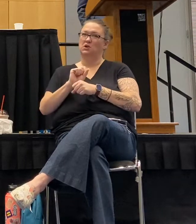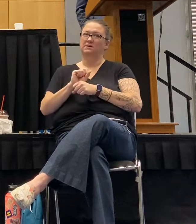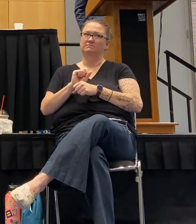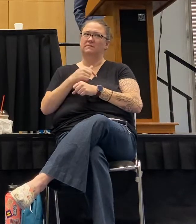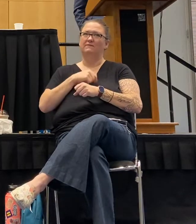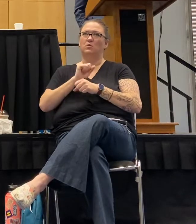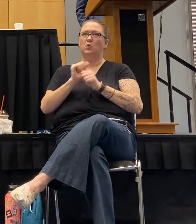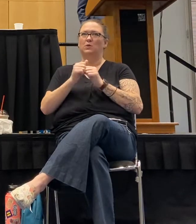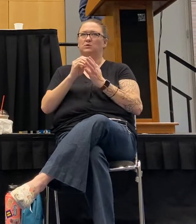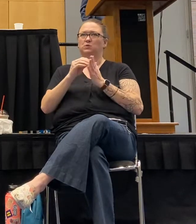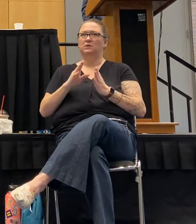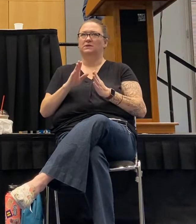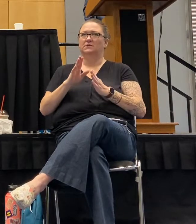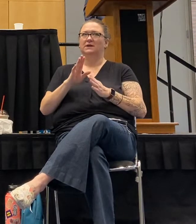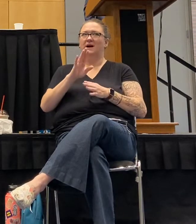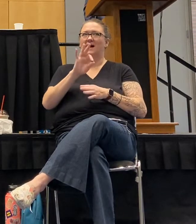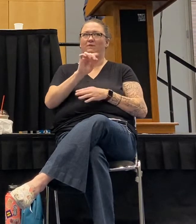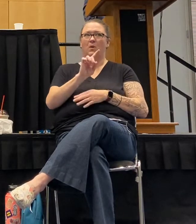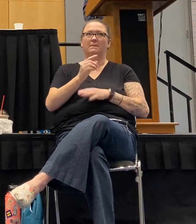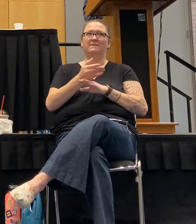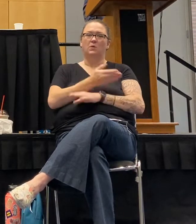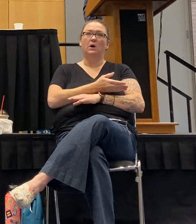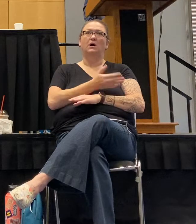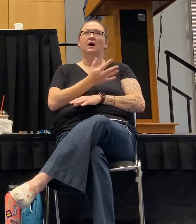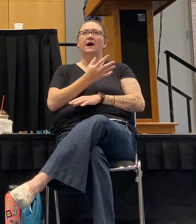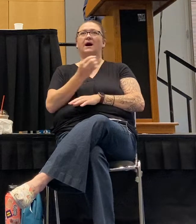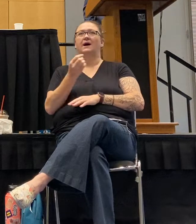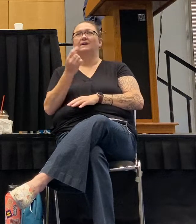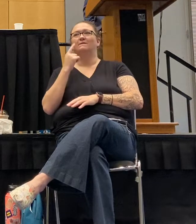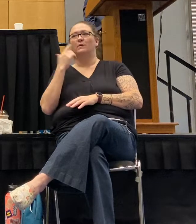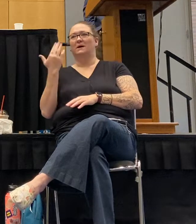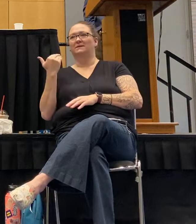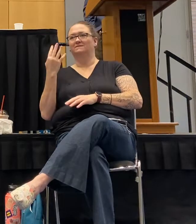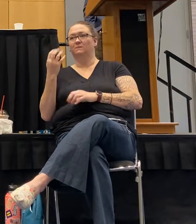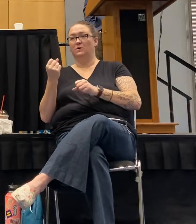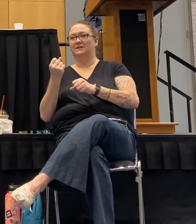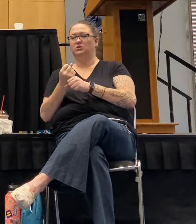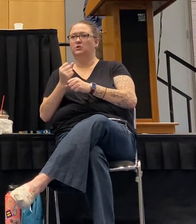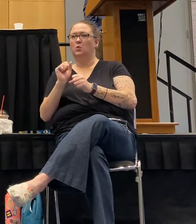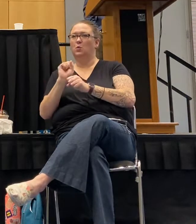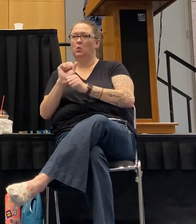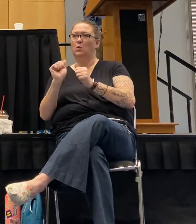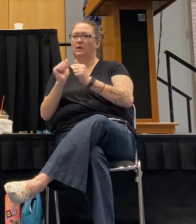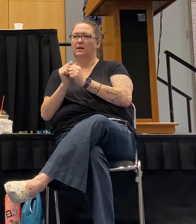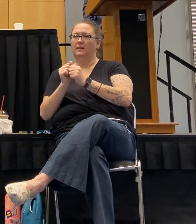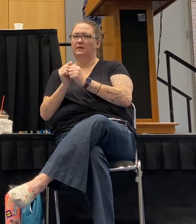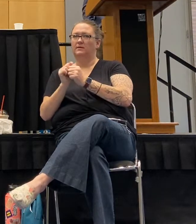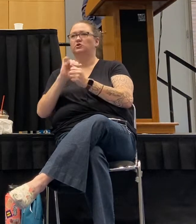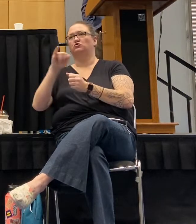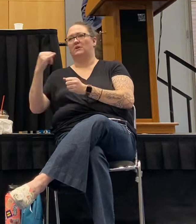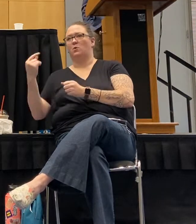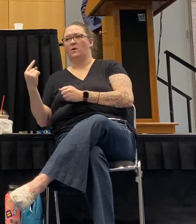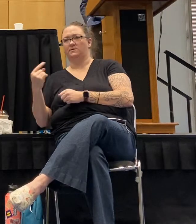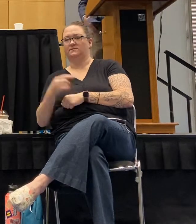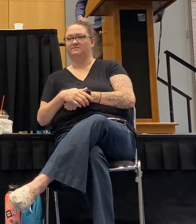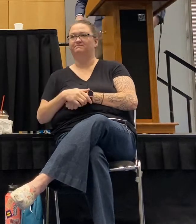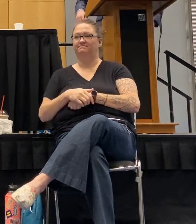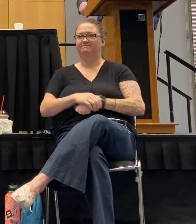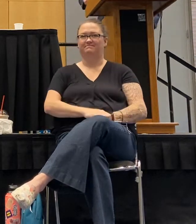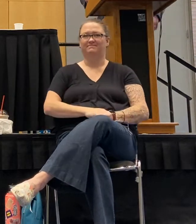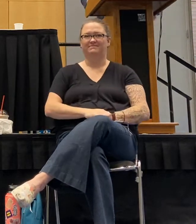I've worked with students F1s before, and for the past 4 years I've been working with our J1s.